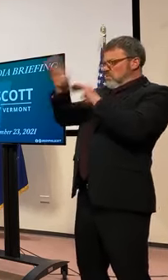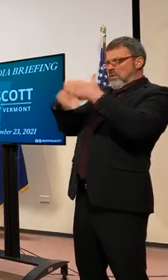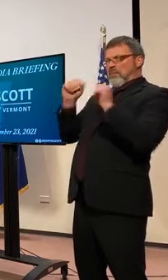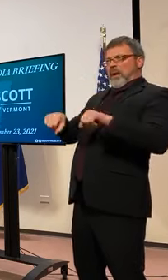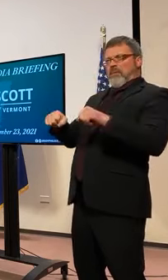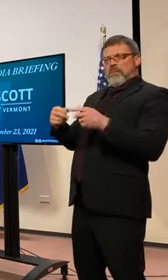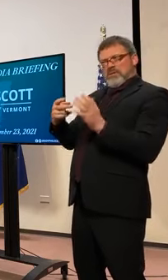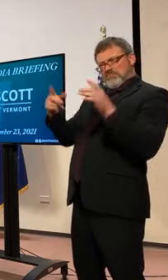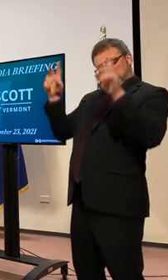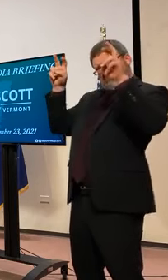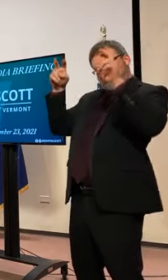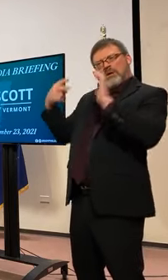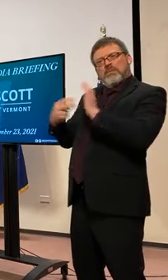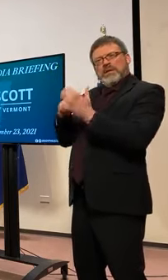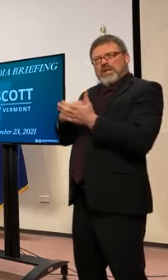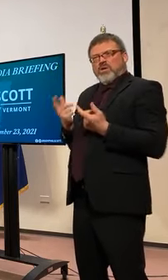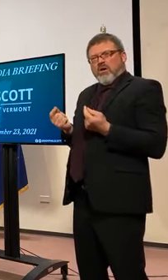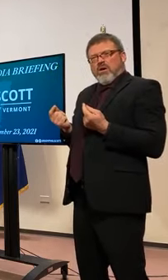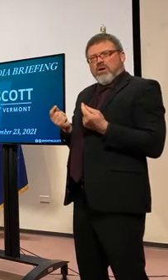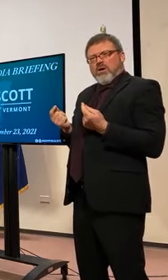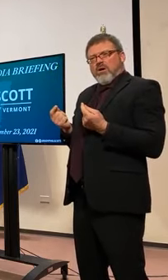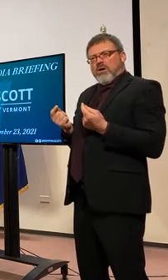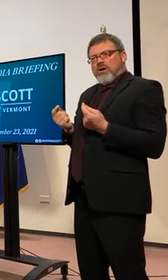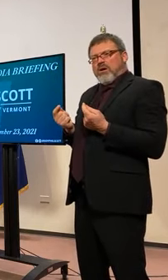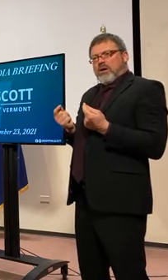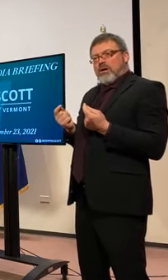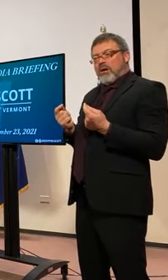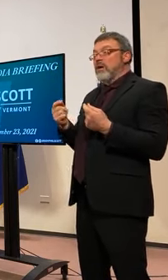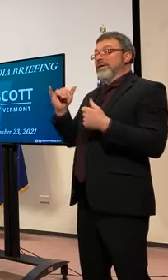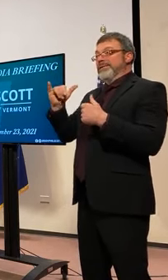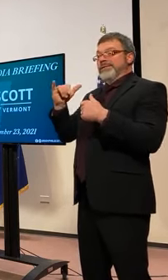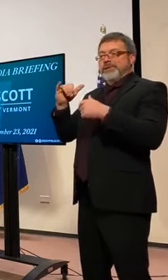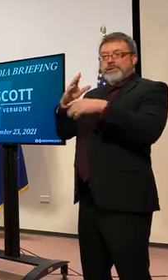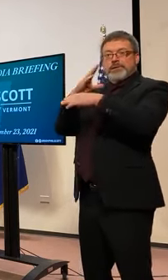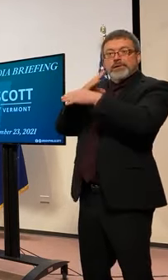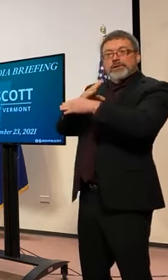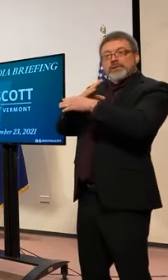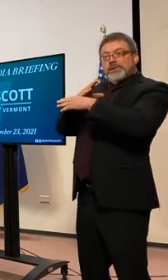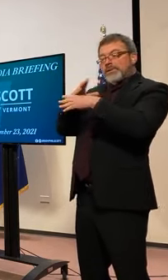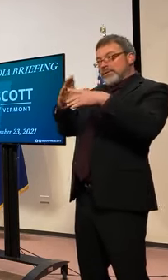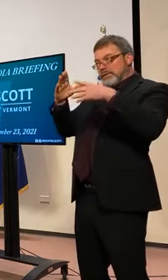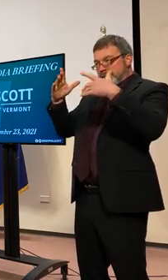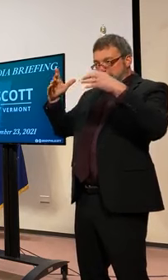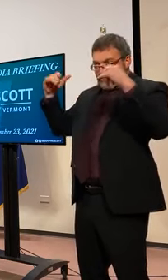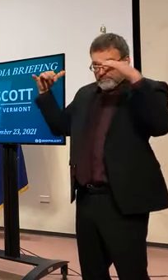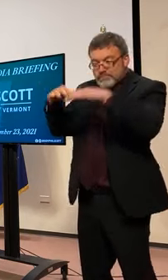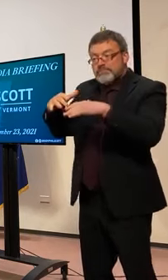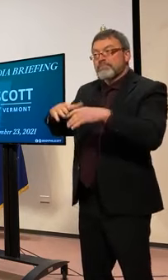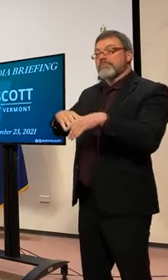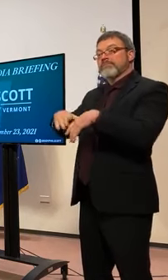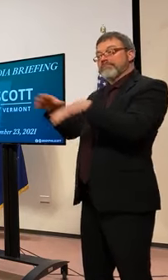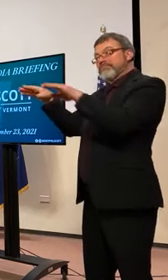ago, like banning gatherings, closing businesses, requiring remote learning, and